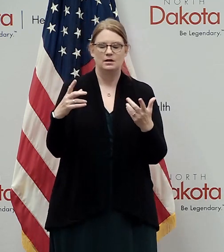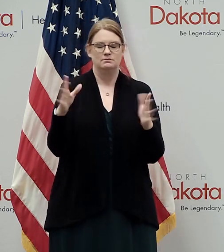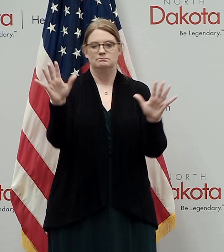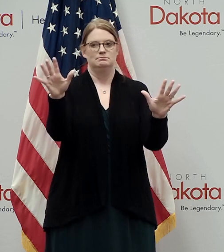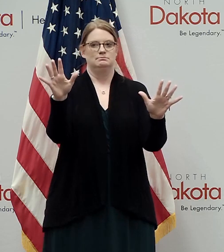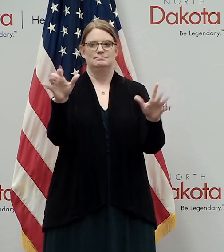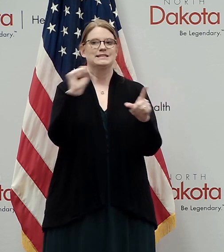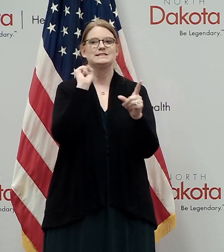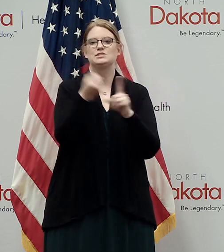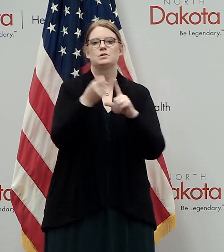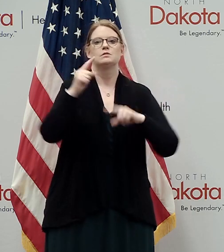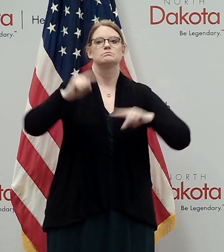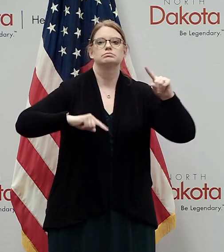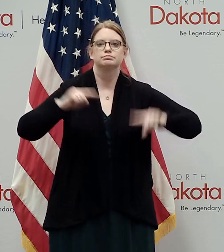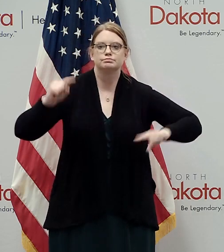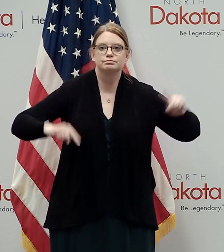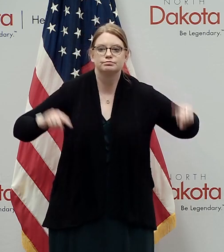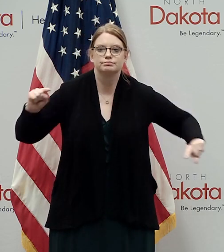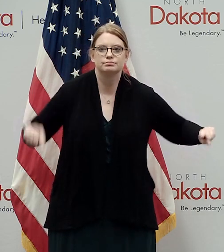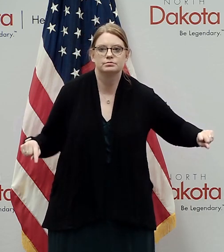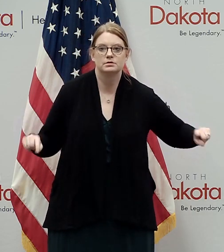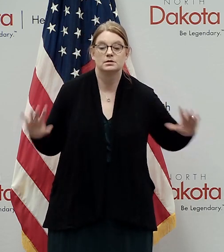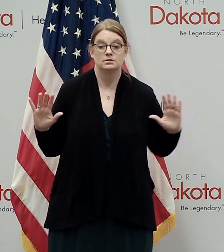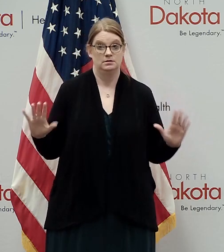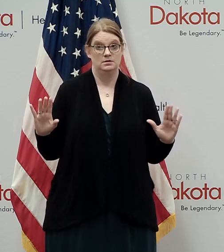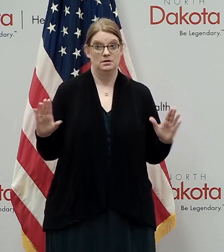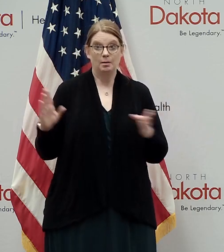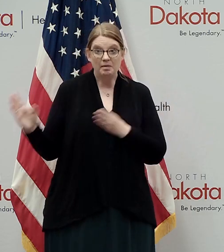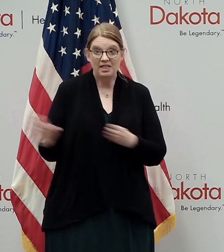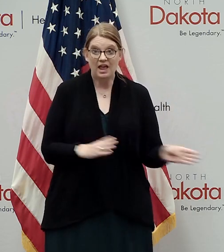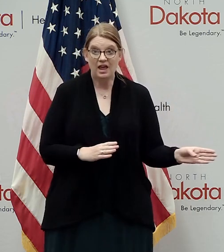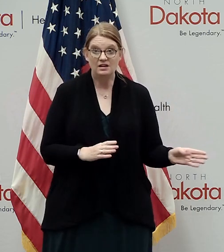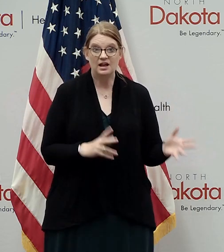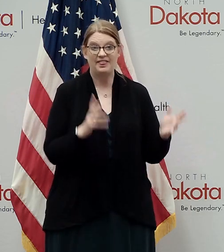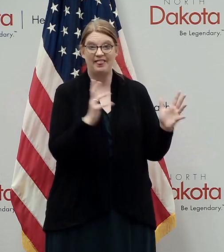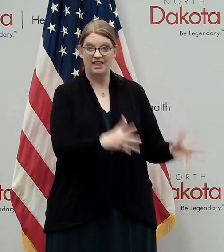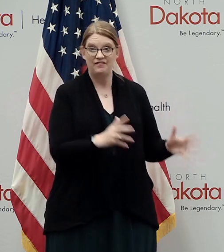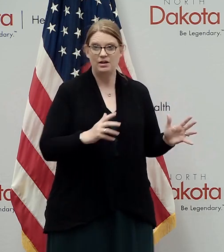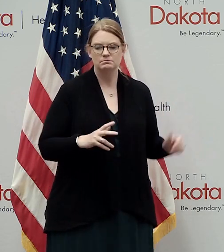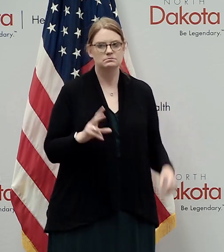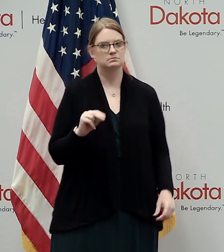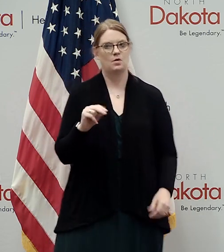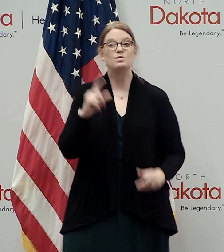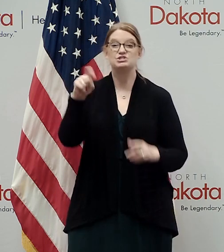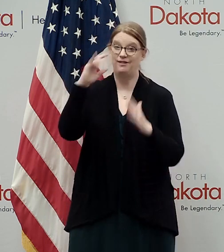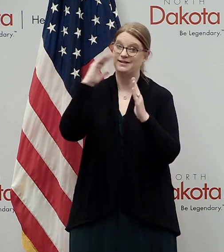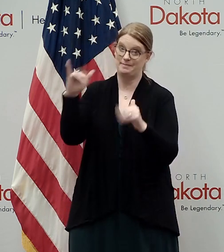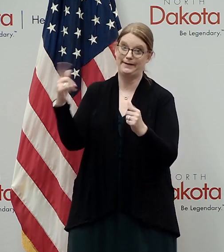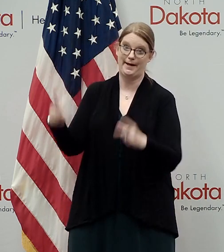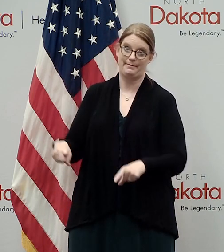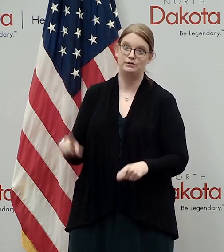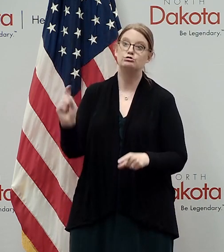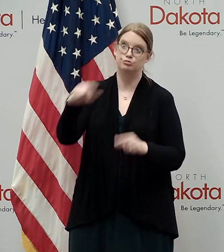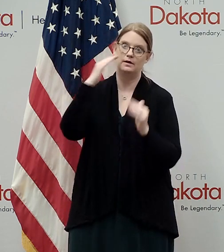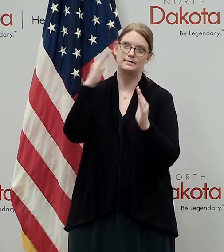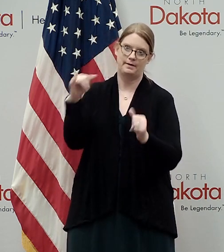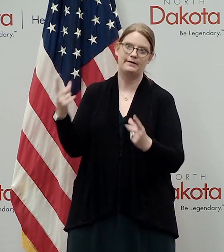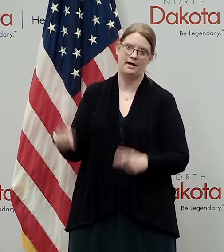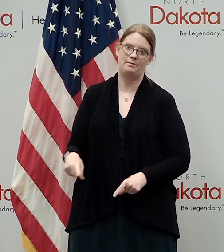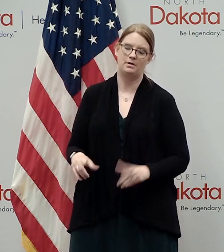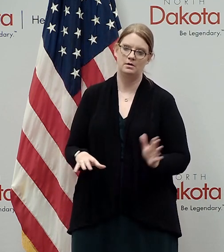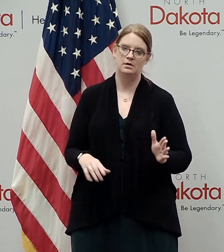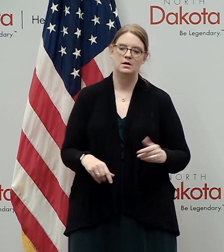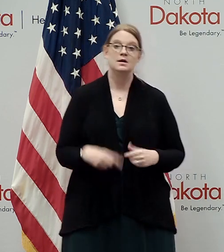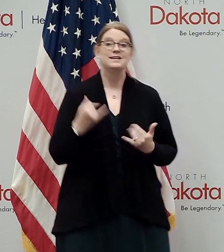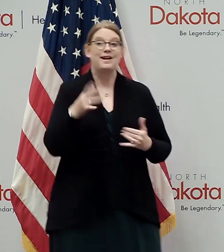and we should not just plan for them, we should actually expect for them to happen. For the parents, once